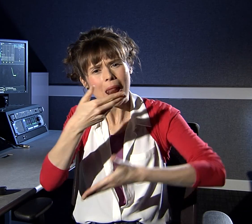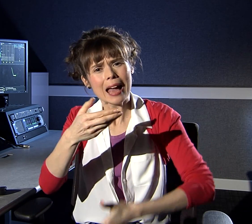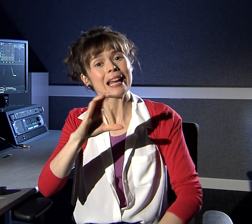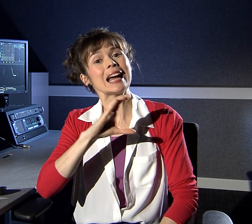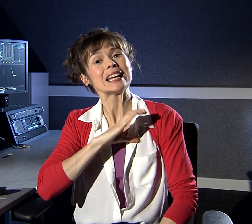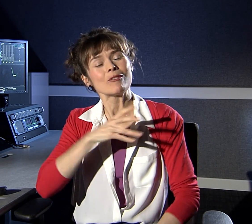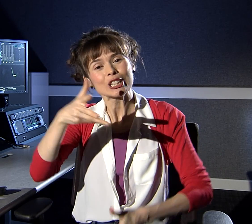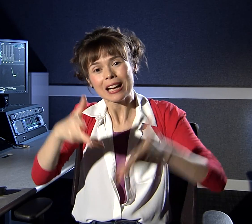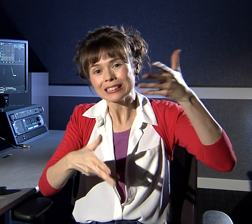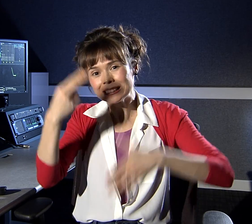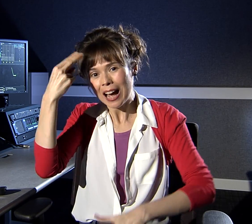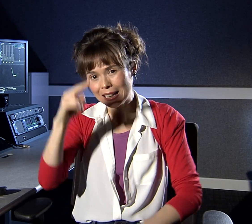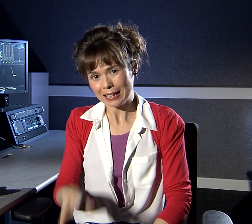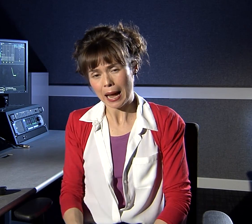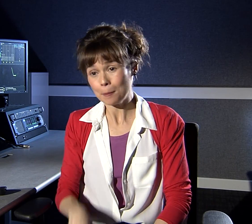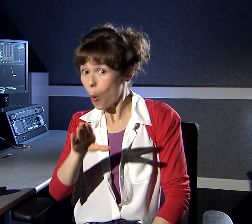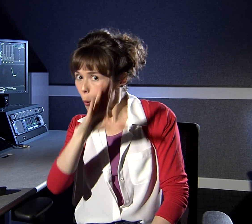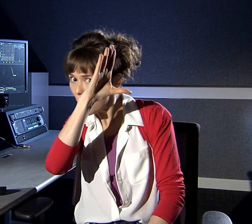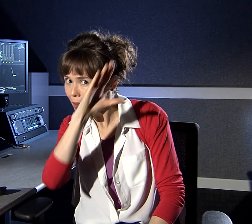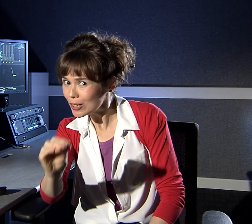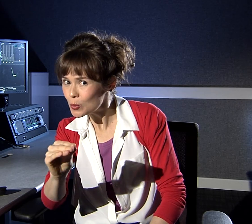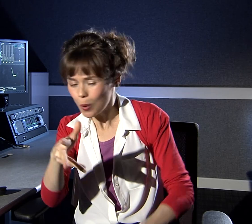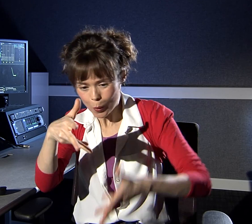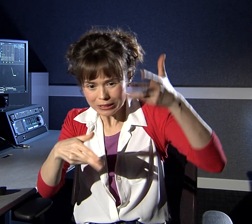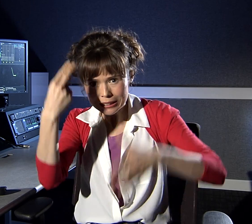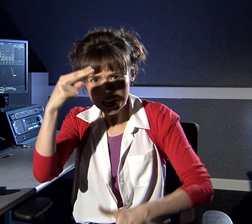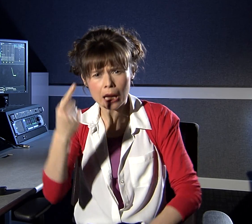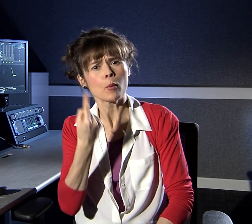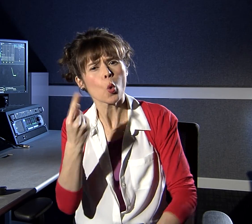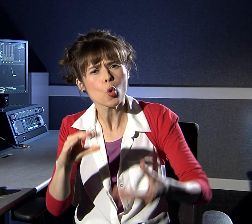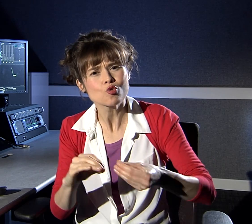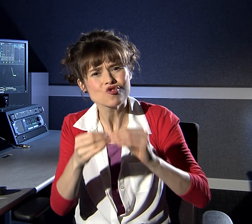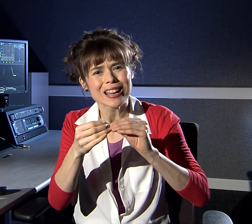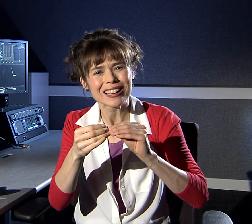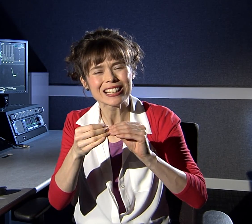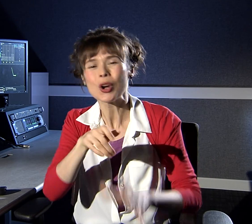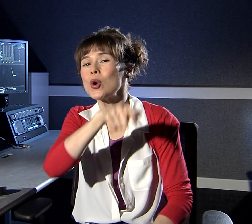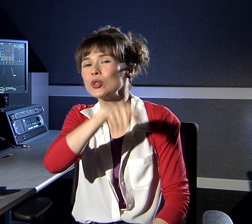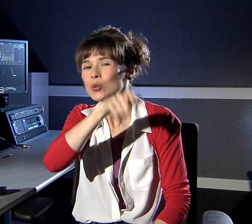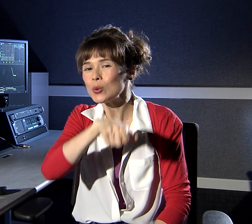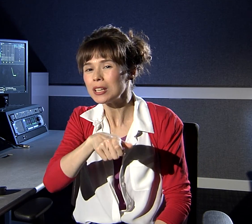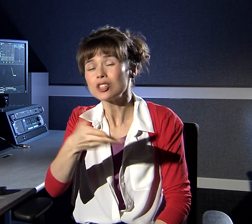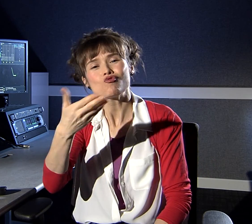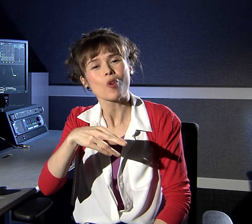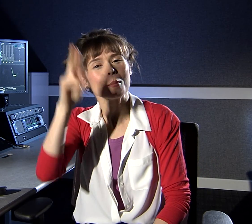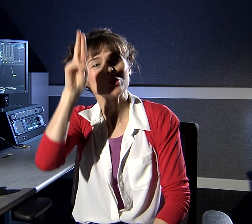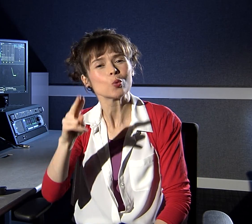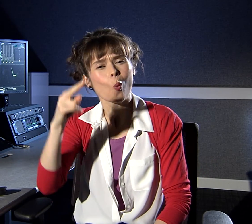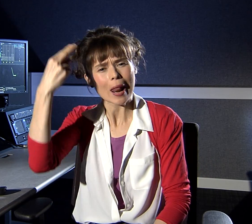First of all, I'm going to go through the character sign names that I use in the play. The sign names have been